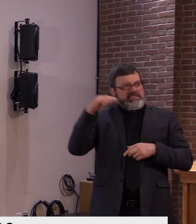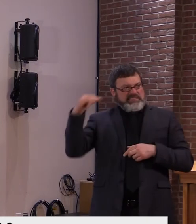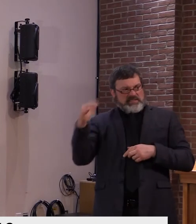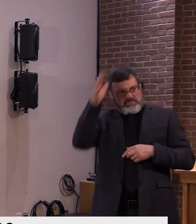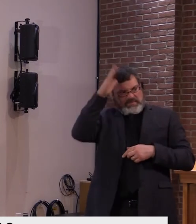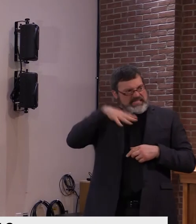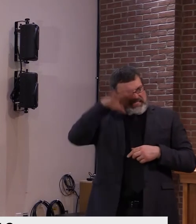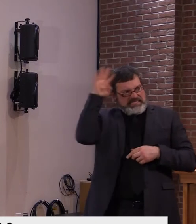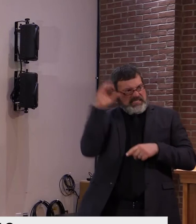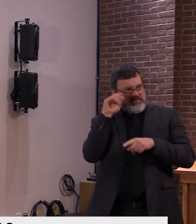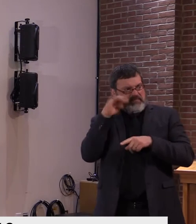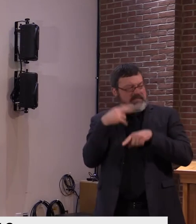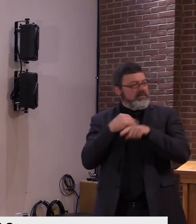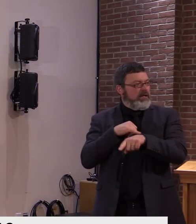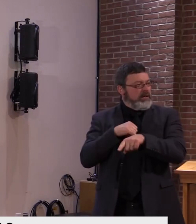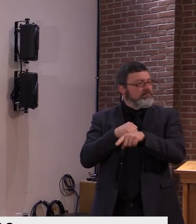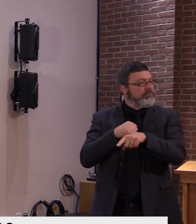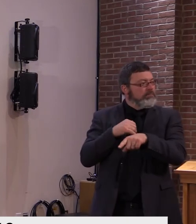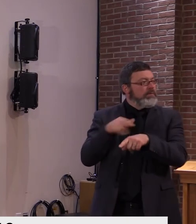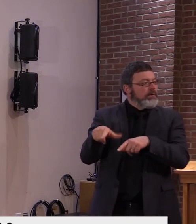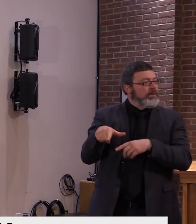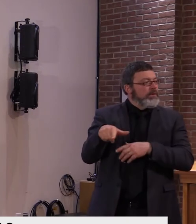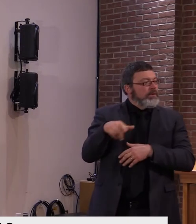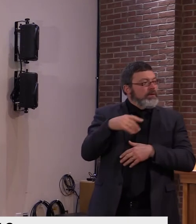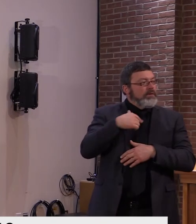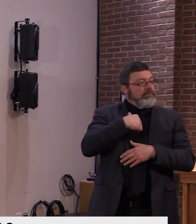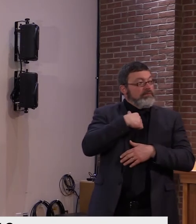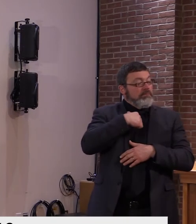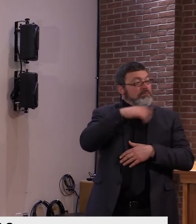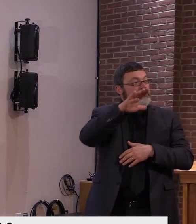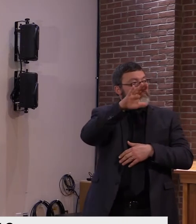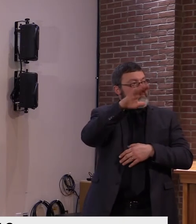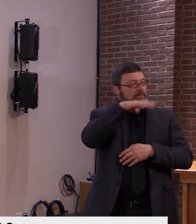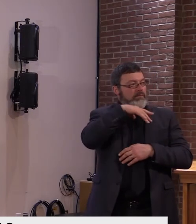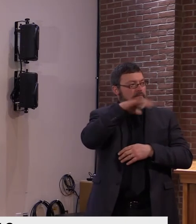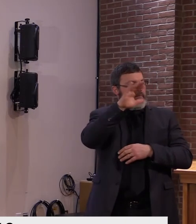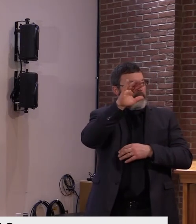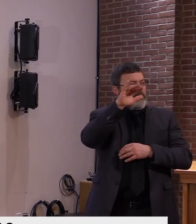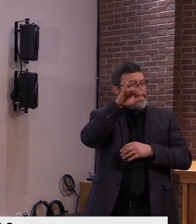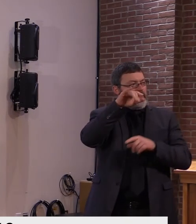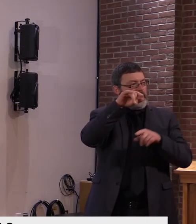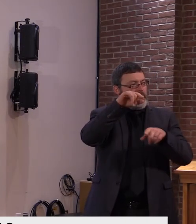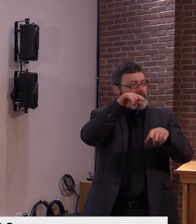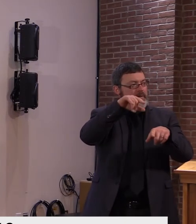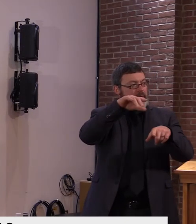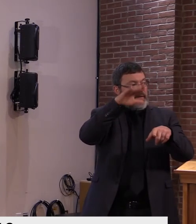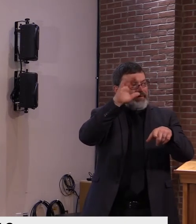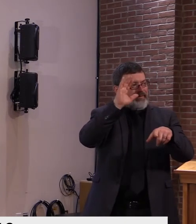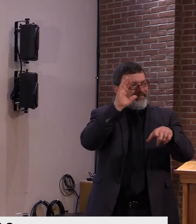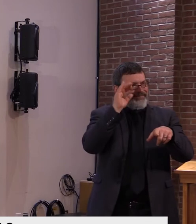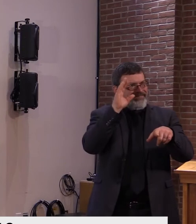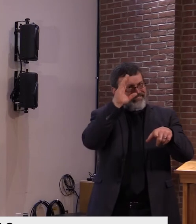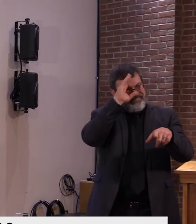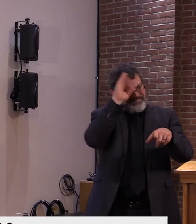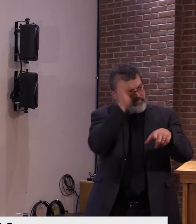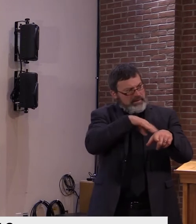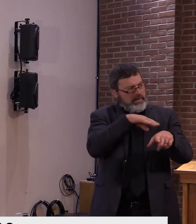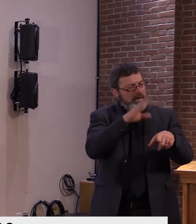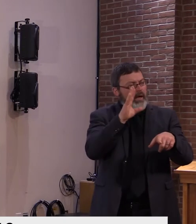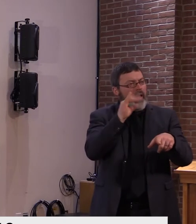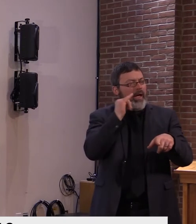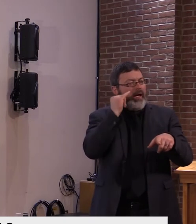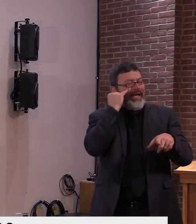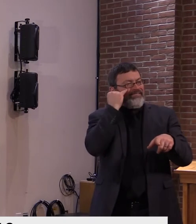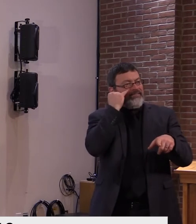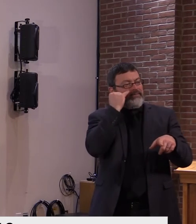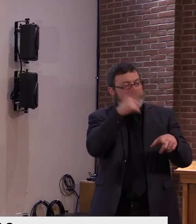positive of a resident, we do a series of facility-wide testing as well. So